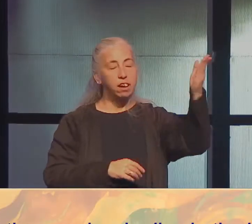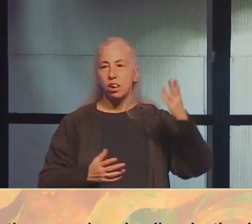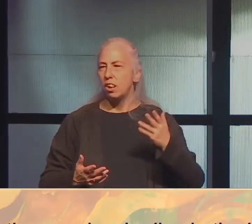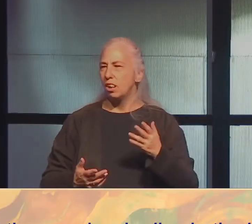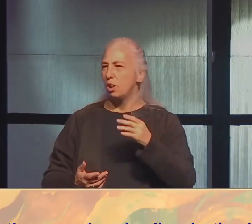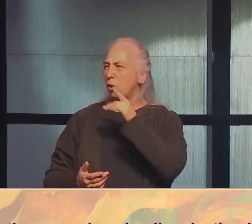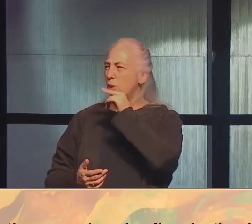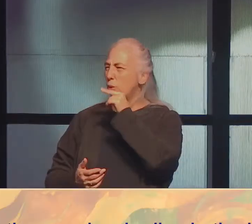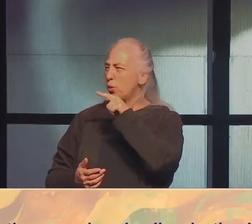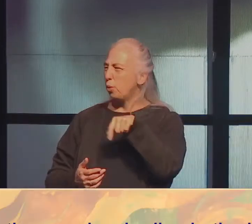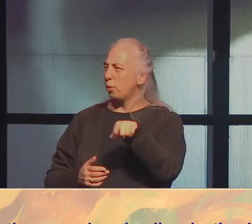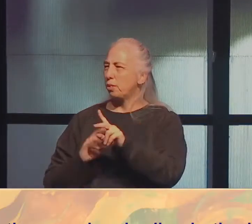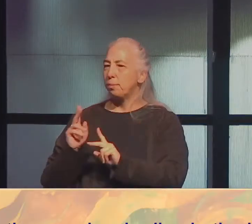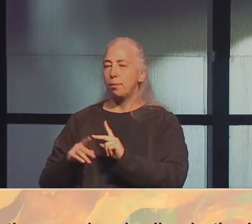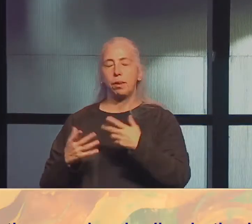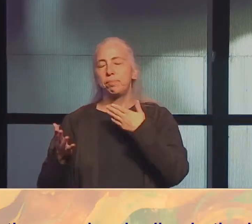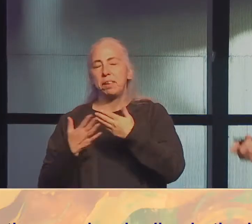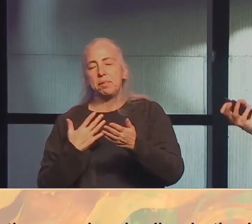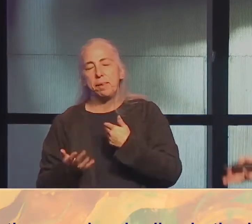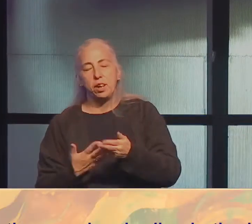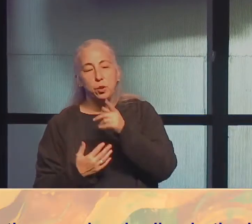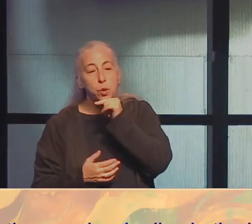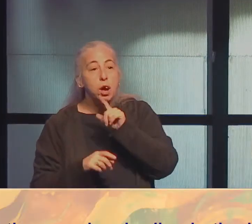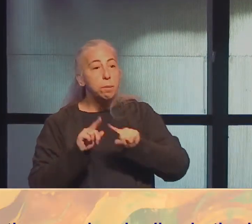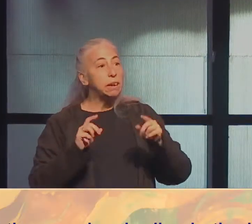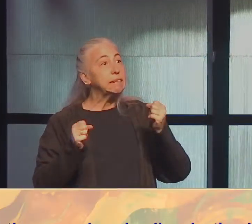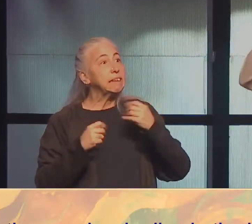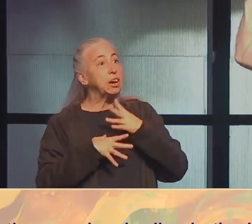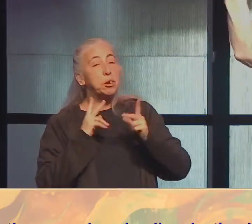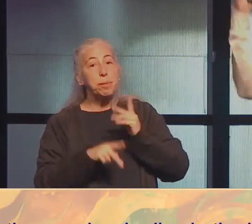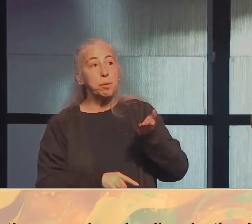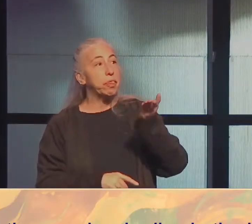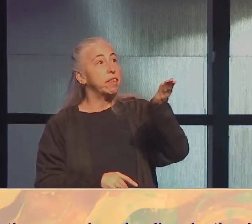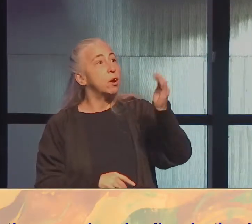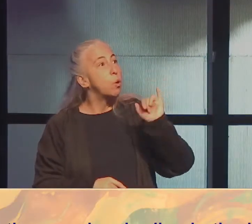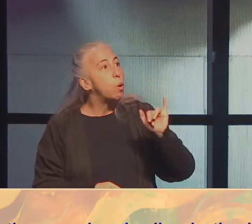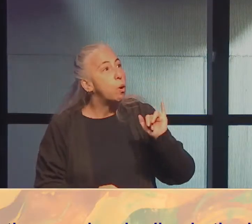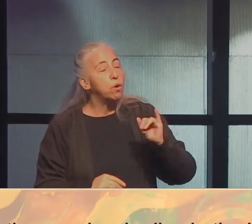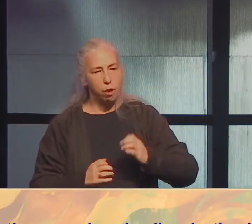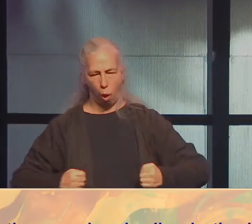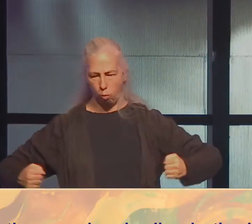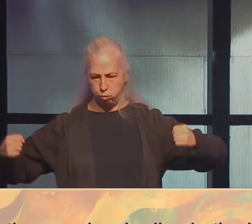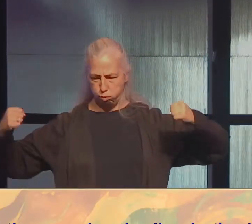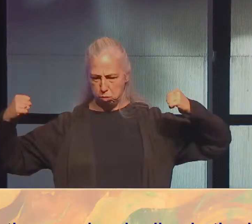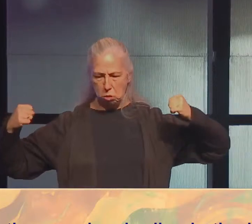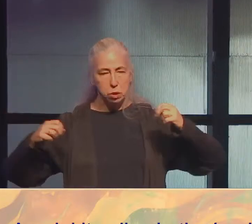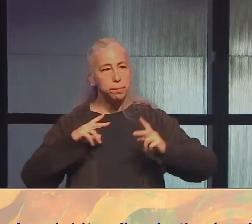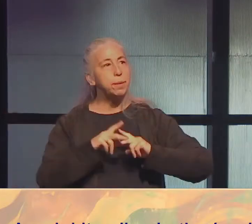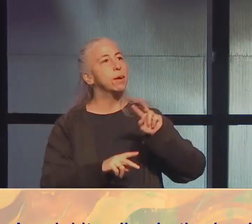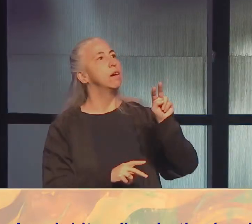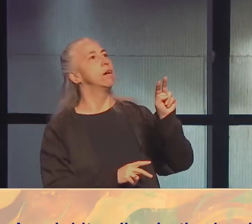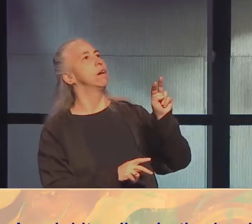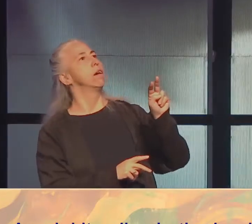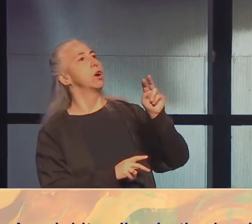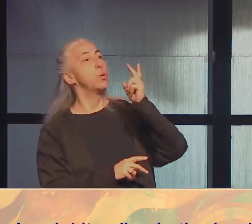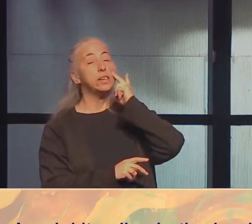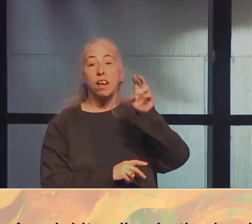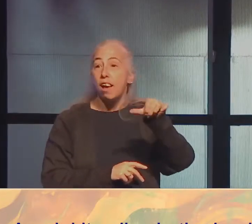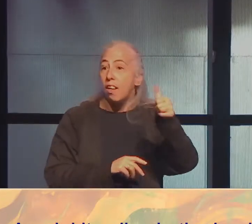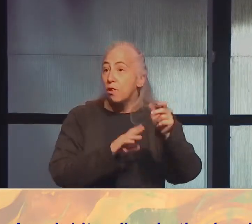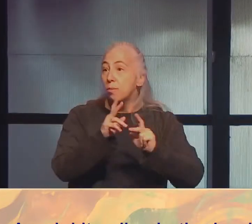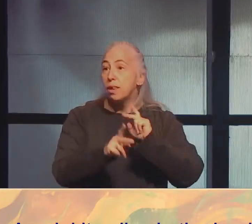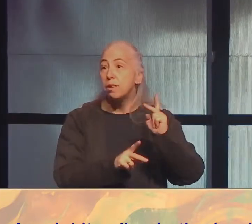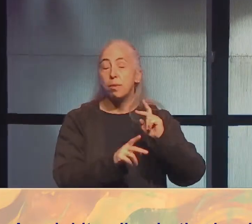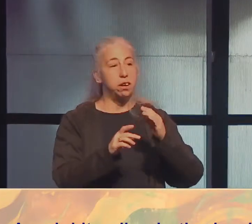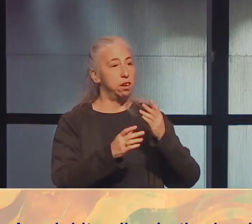those people are. It's all right, you don't need to know. They're just scary. They were scared. They're big people. We saw the Amalekites. They live in the land of the